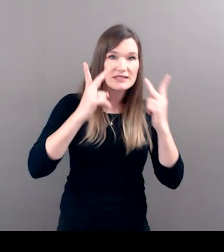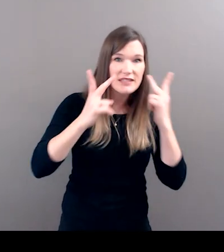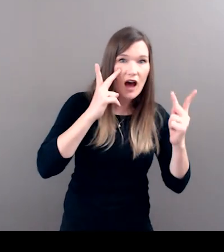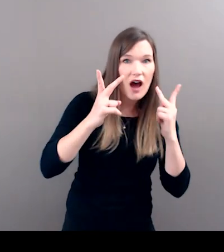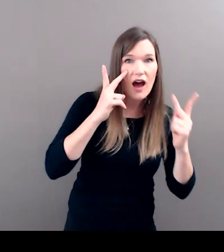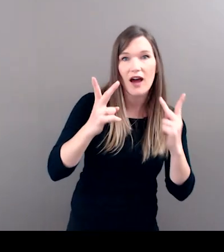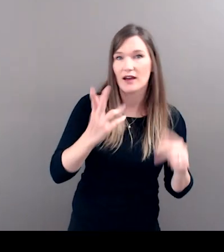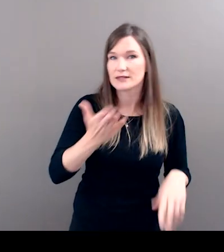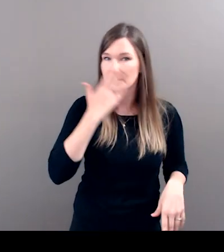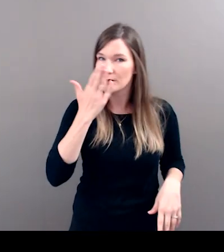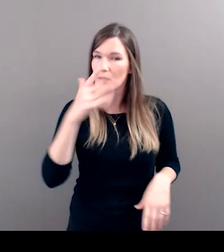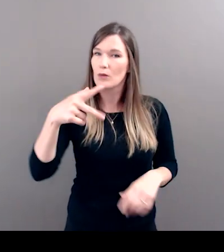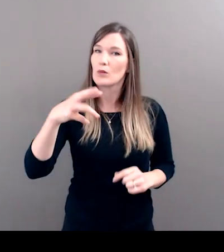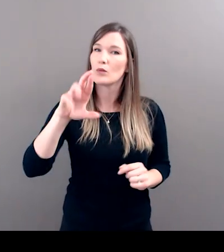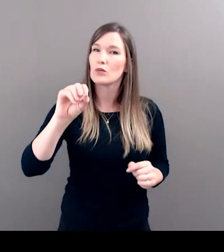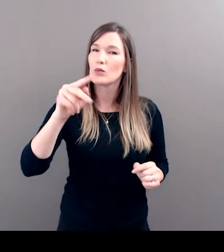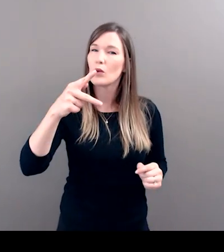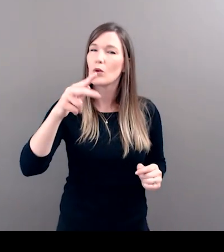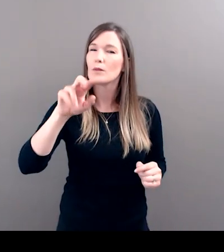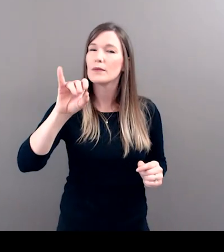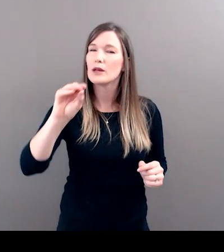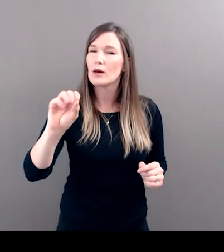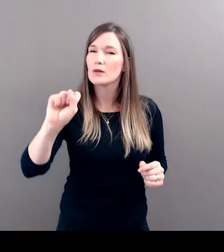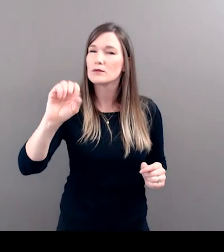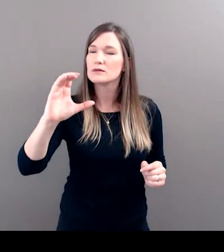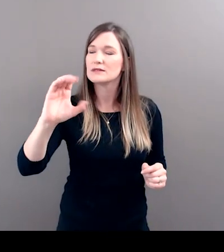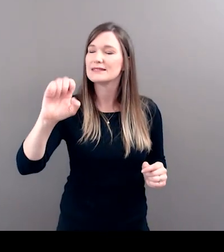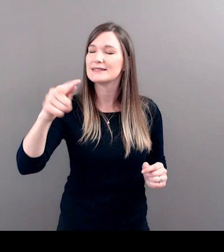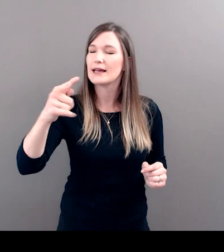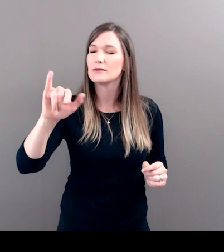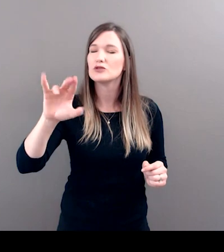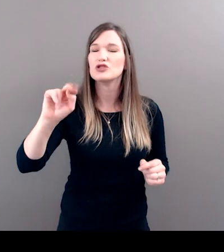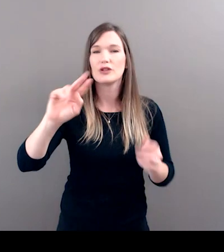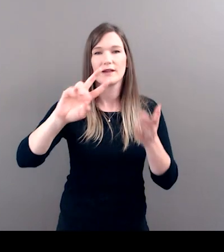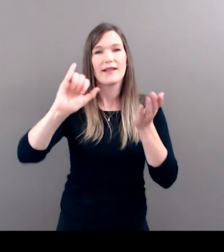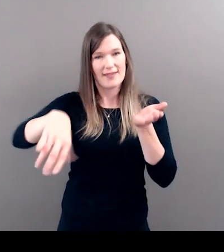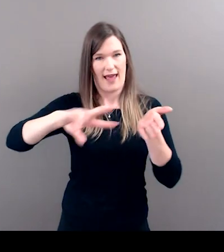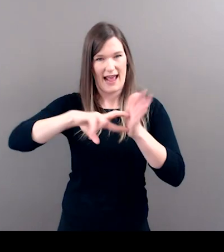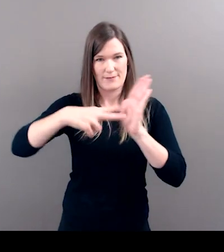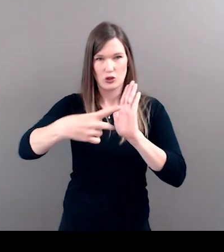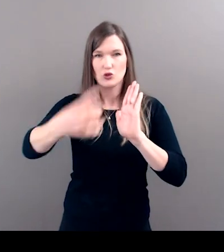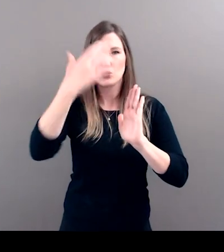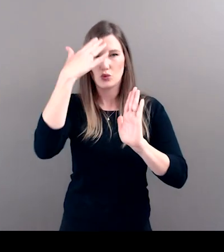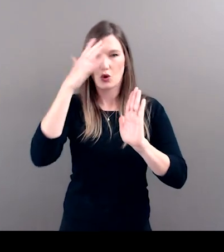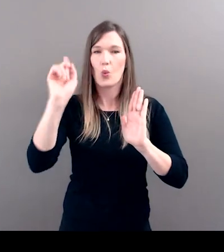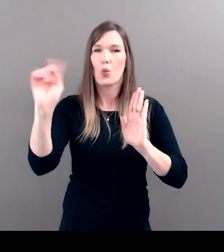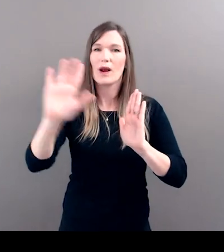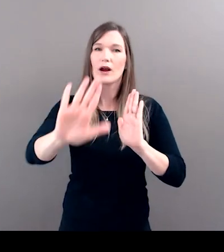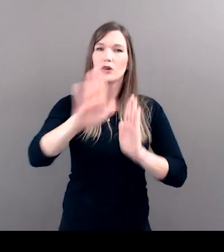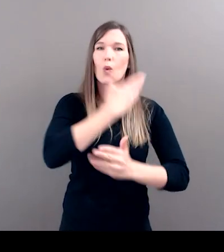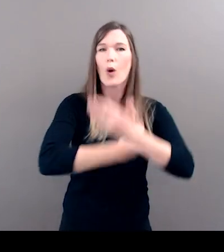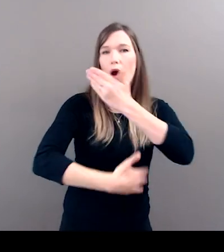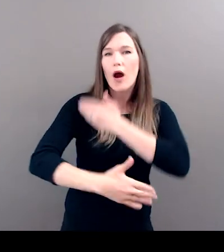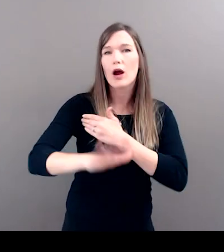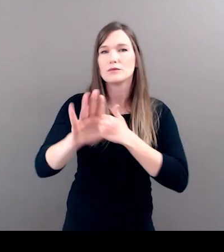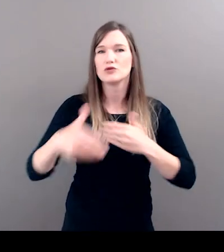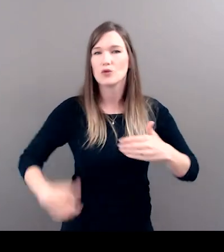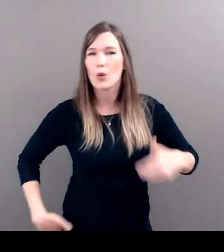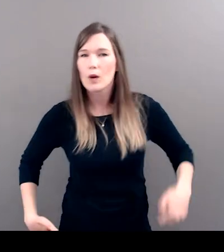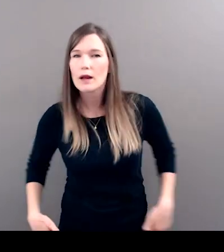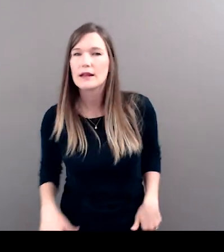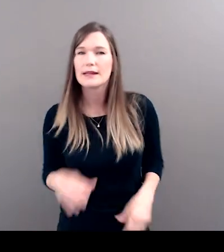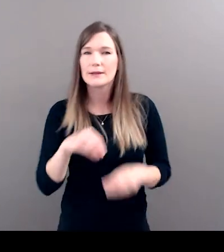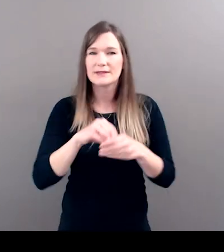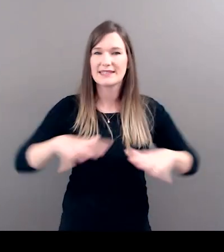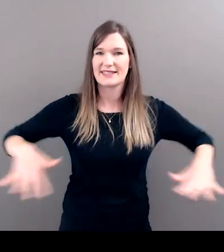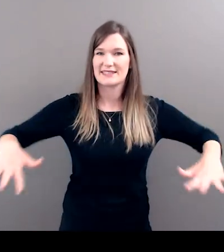proprioception. Proprioception is the ability of you to know where your limbs are, and you are in space. In other words, you can close your eyes, most